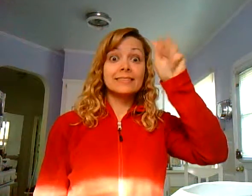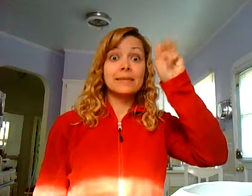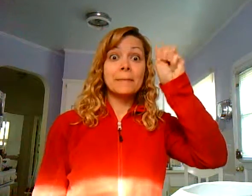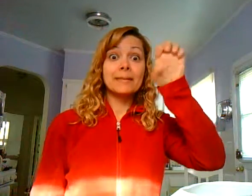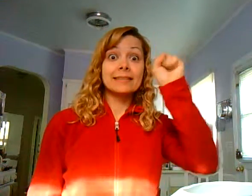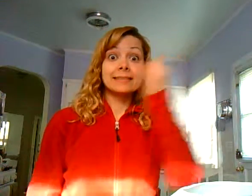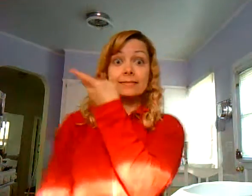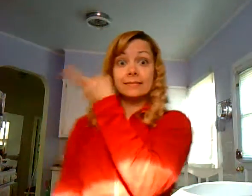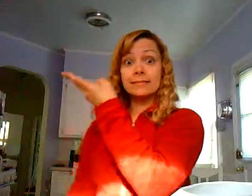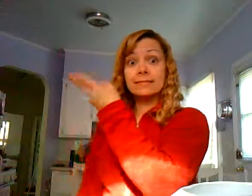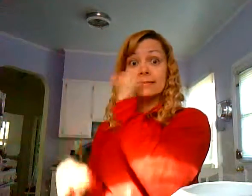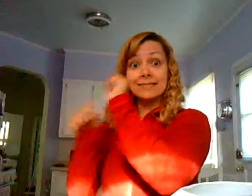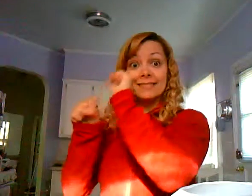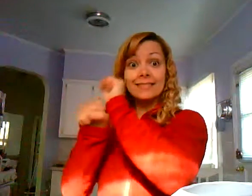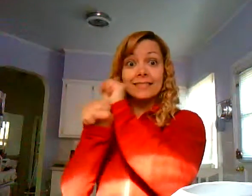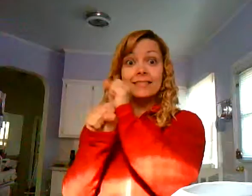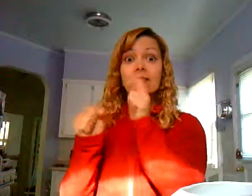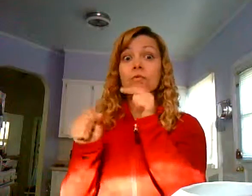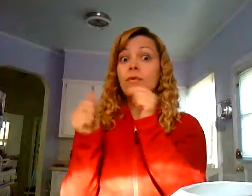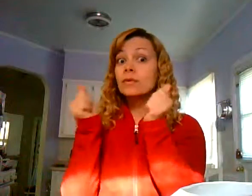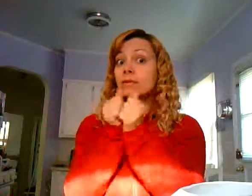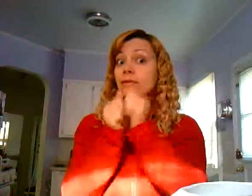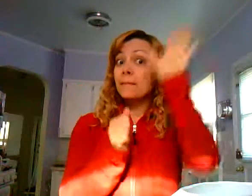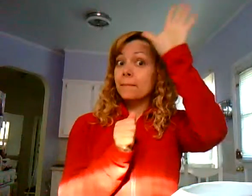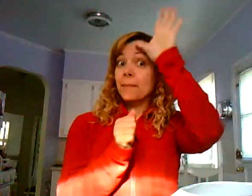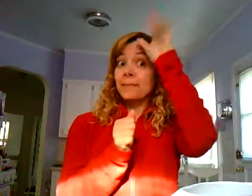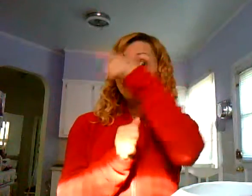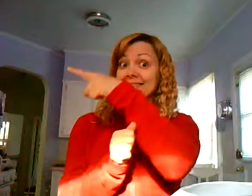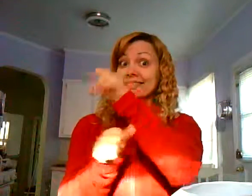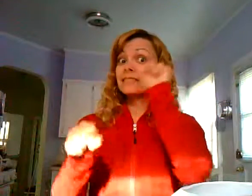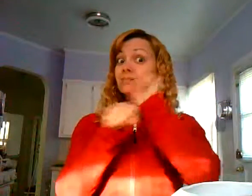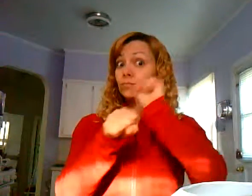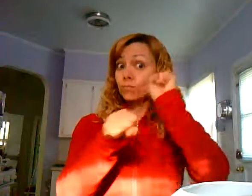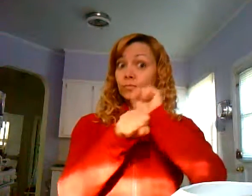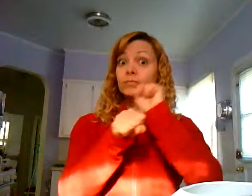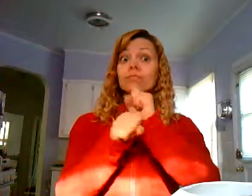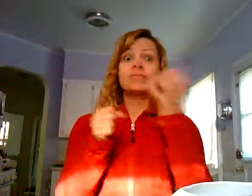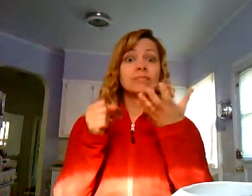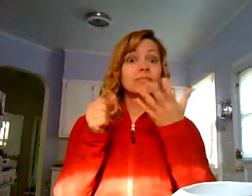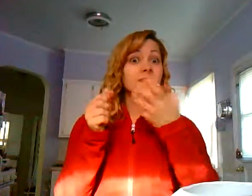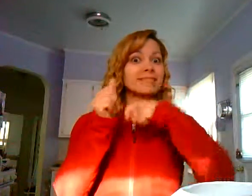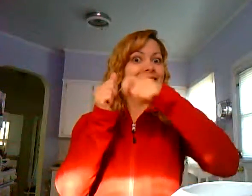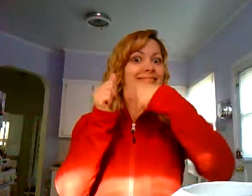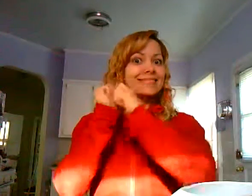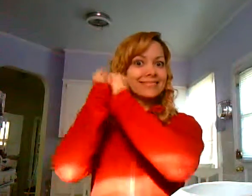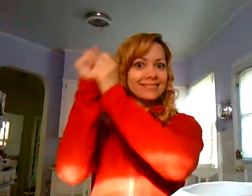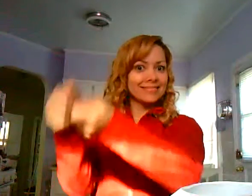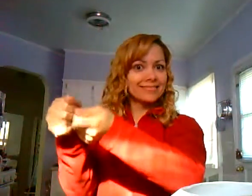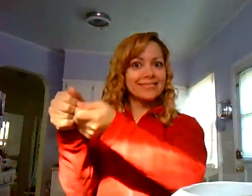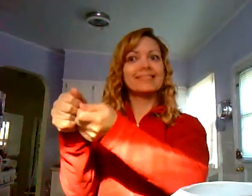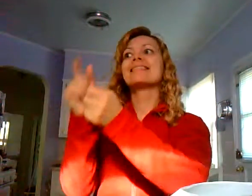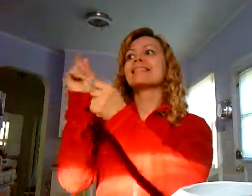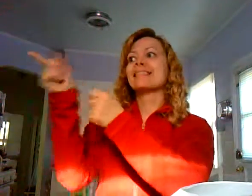and James both of them they were working with who with their dad they were working what were they doing fishing